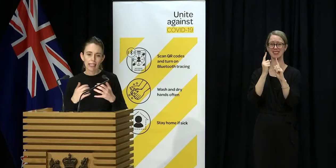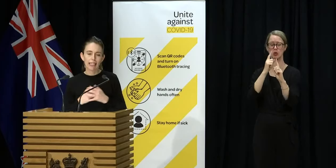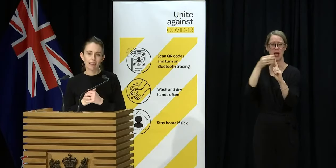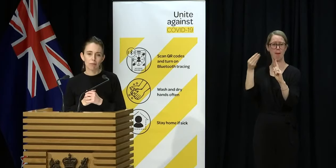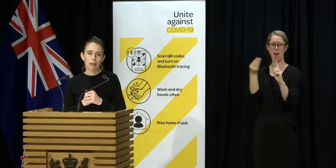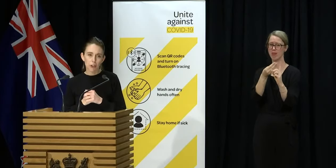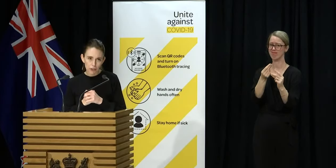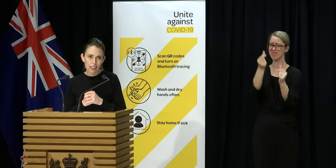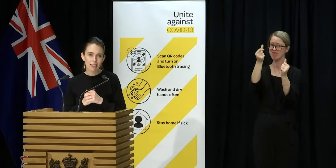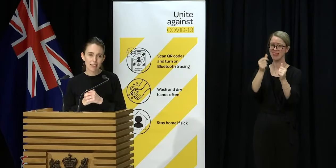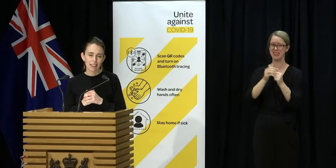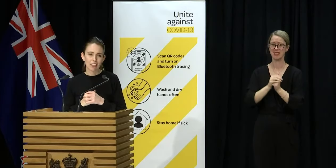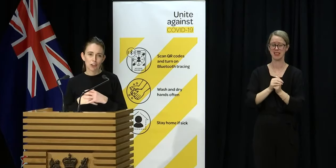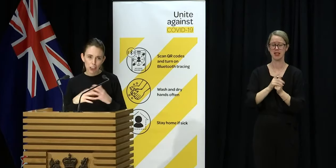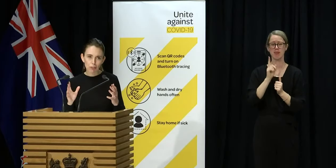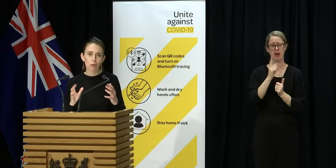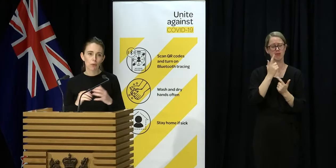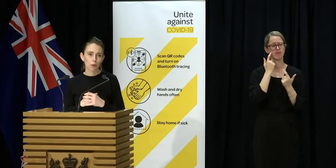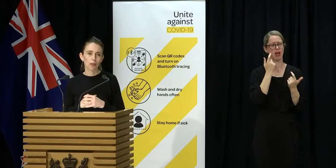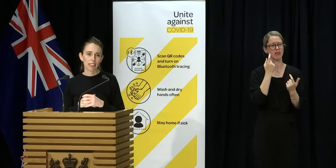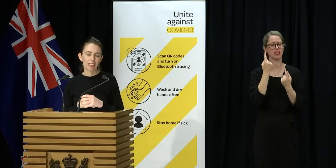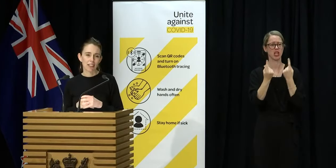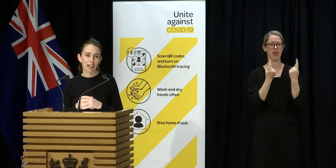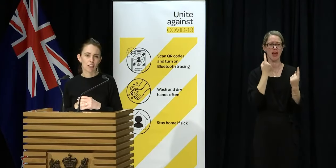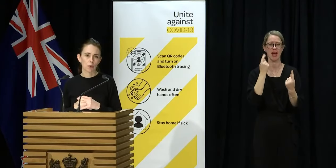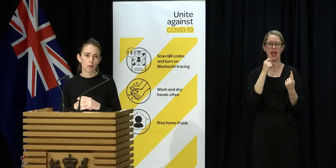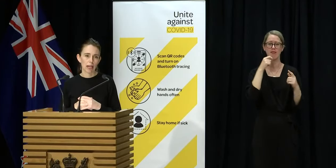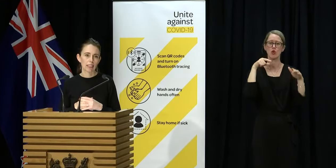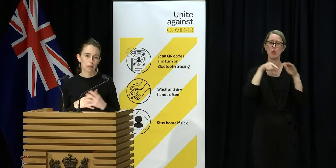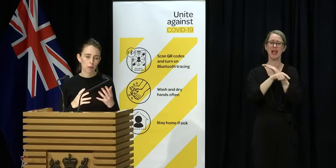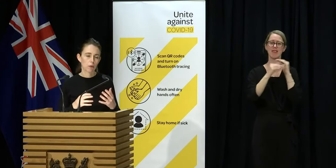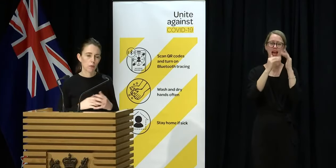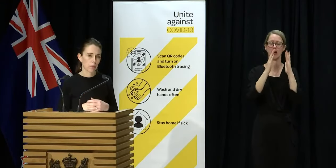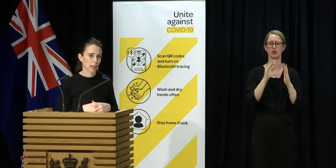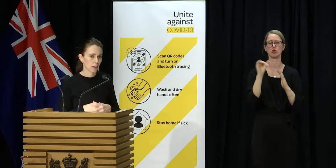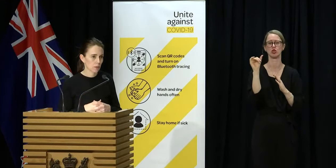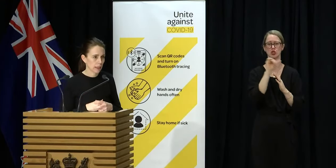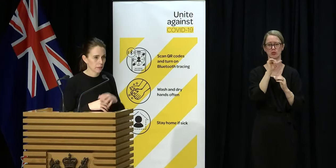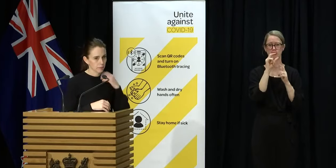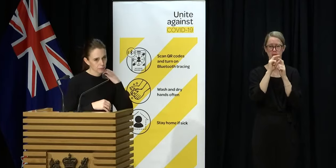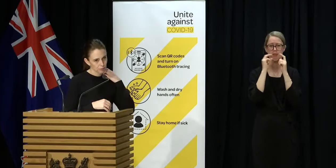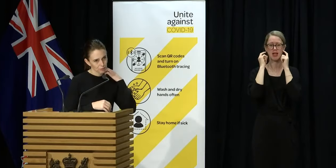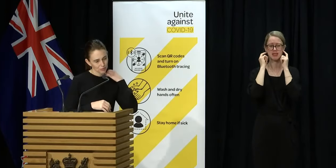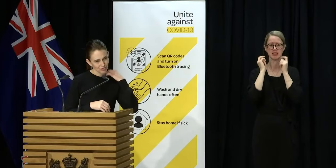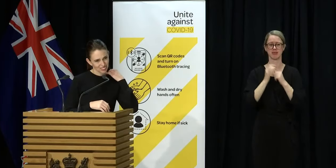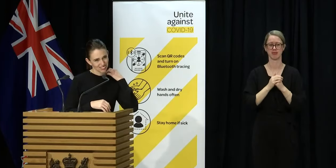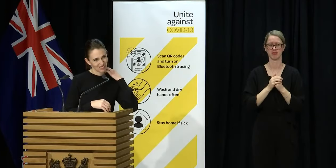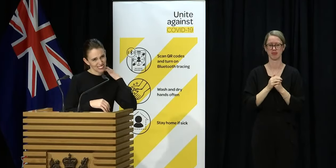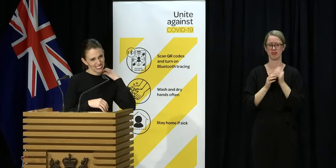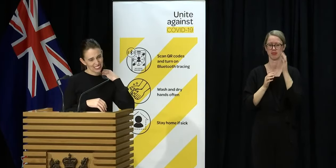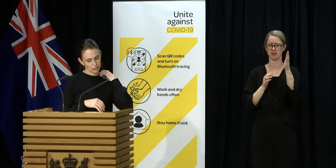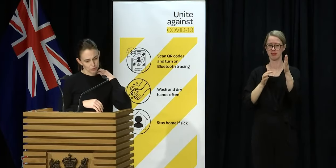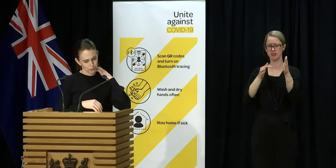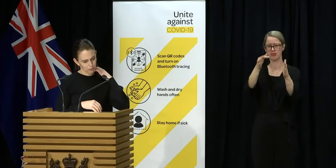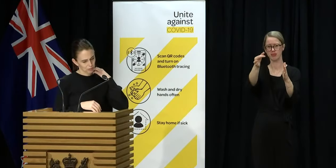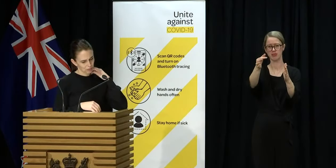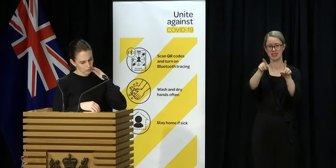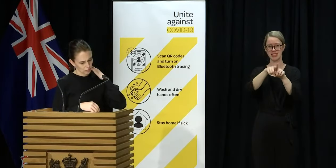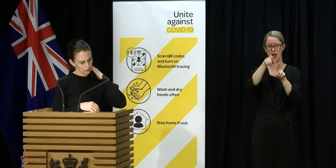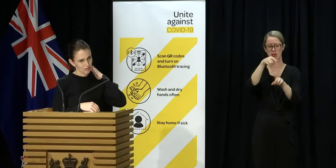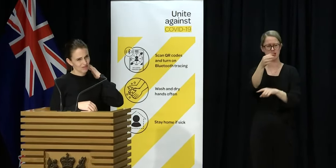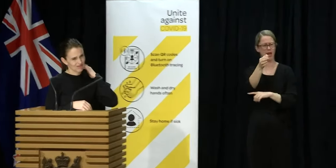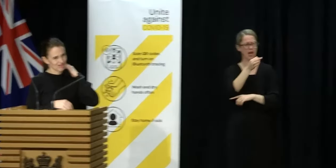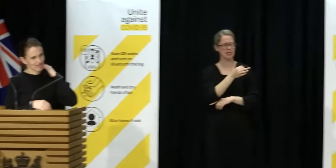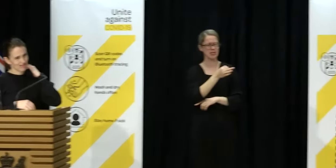But again, be courteous. General rule, when you leave the house, wear a mask, but we will be practical there. Just an expansion on that. Dr. Bloomfield, could you just